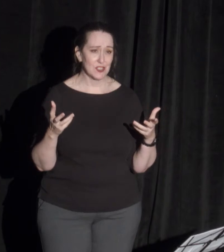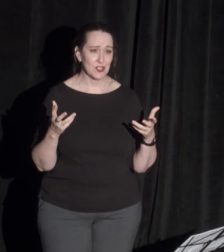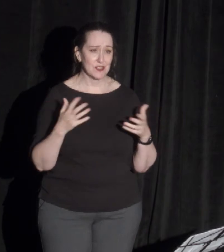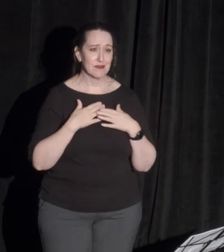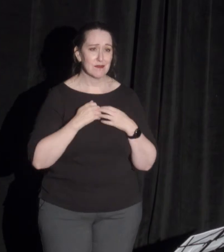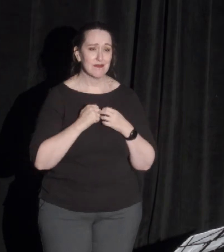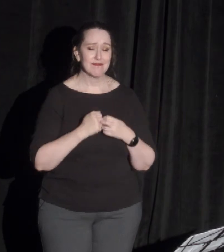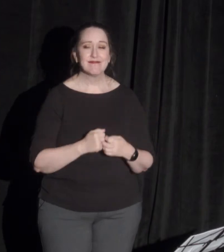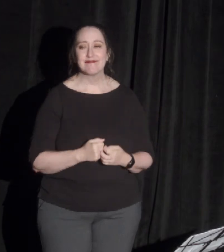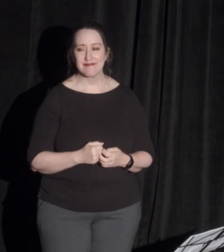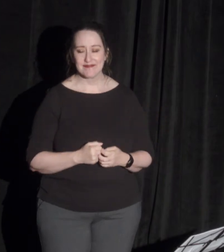So,